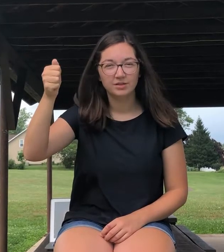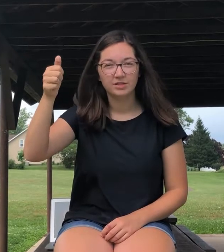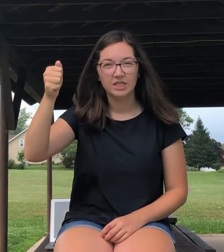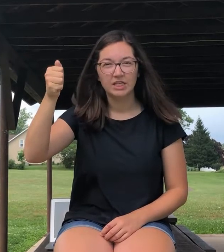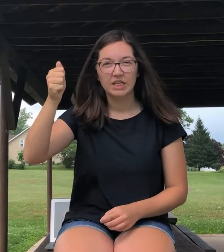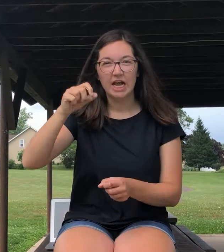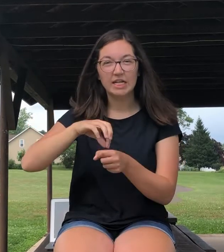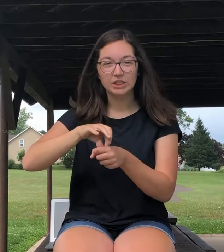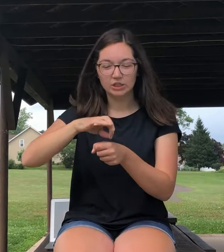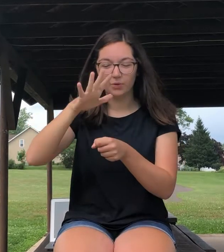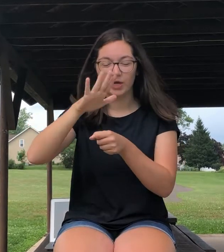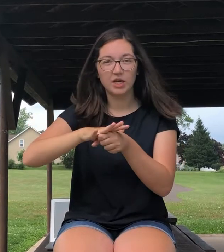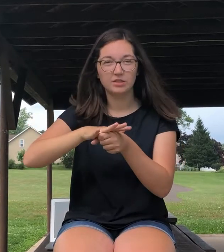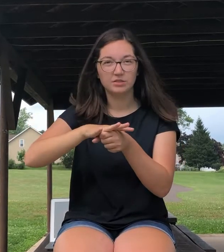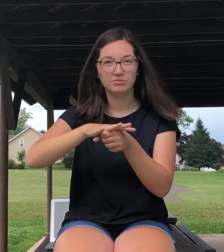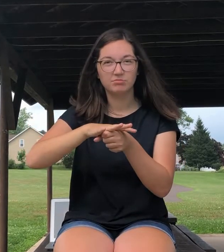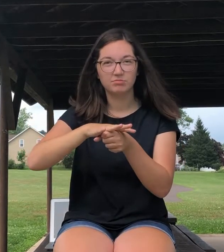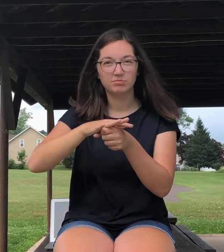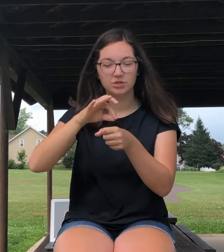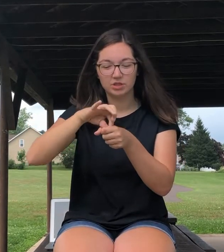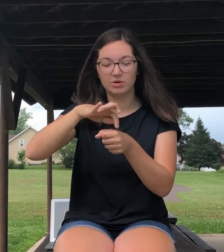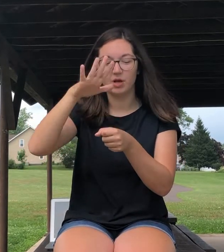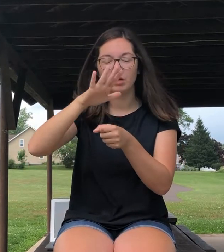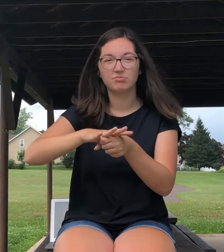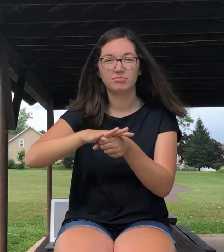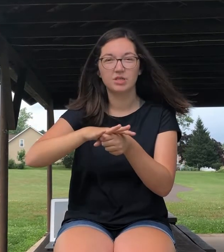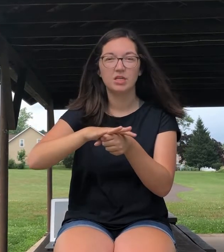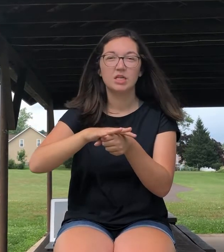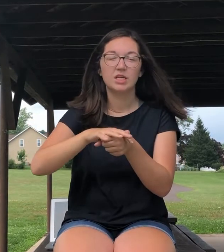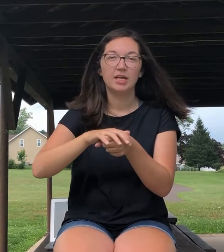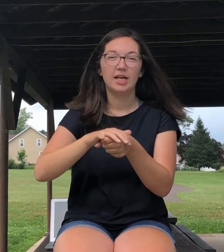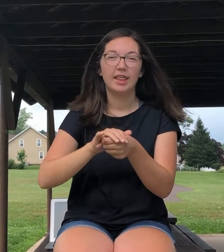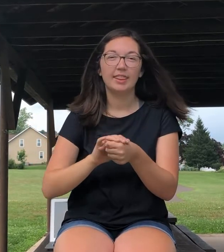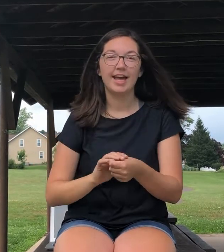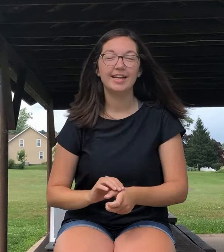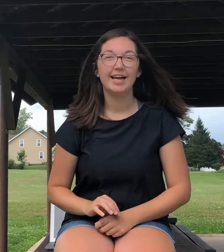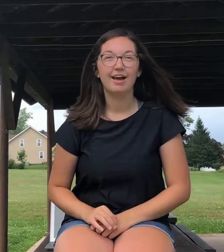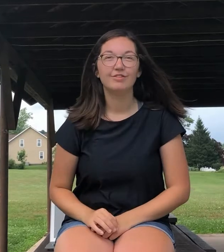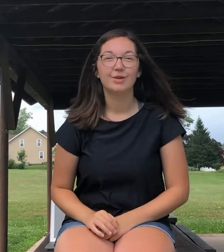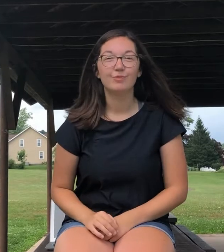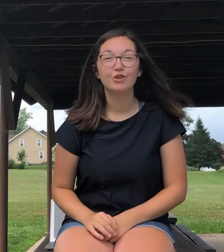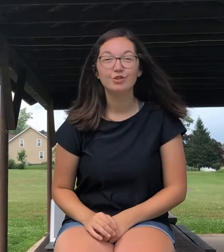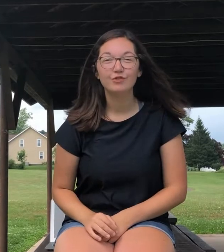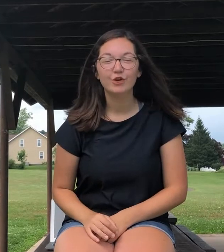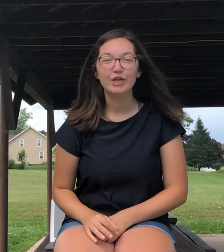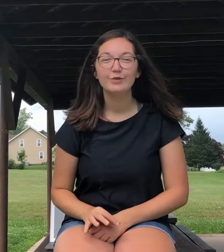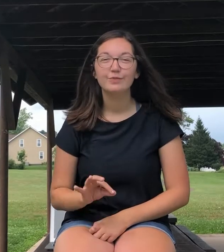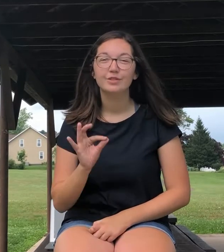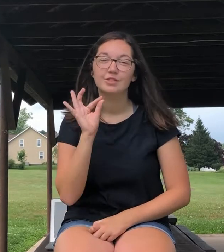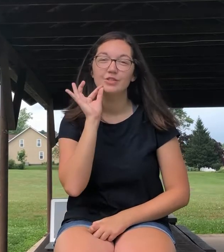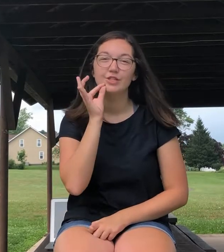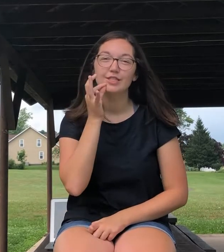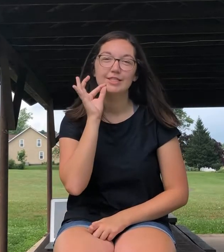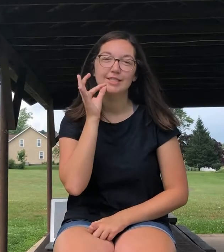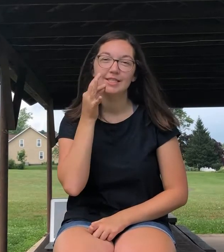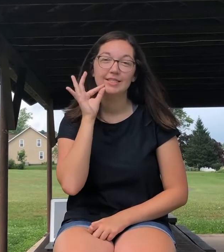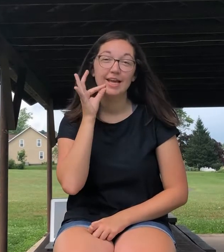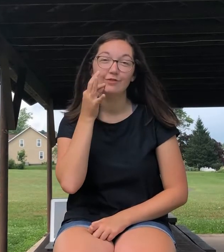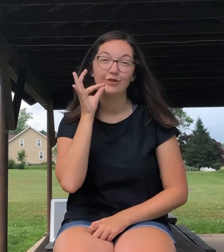and soda. Soda. Then I have some fruits for you. So this is the sign for